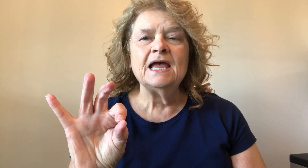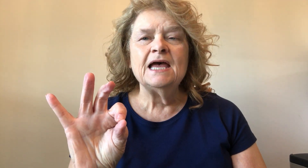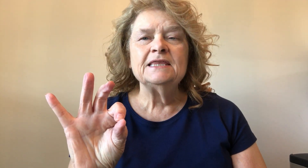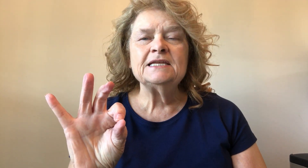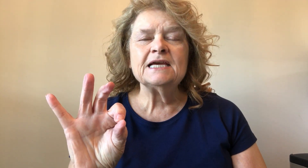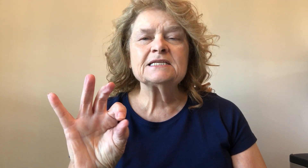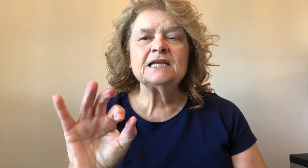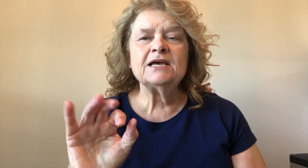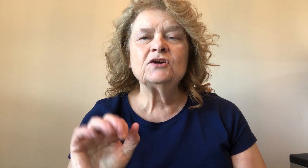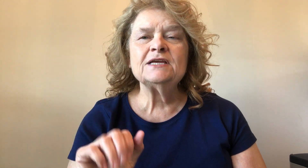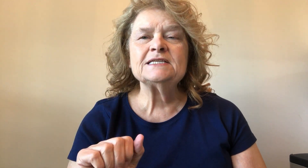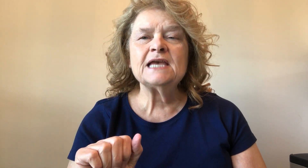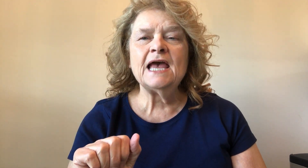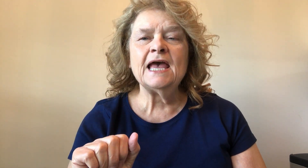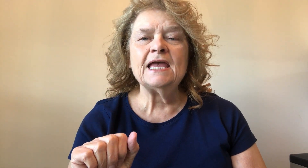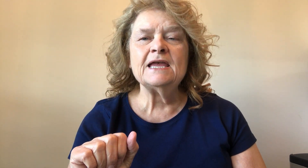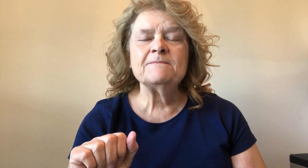The next letter is K.